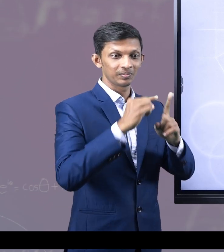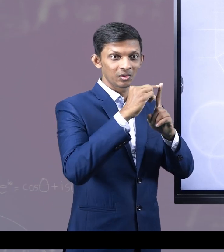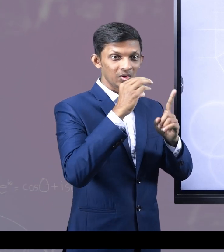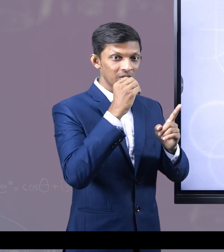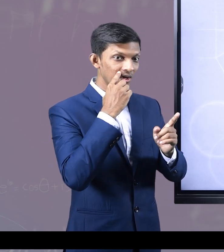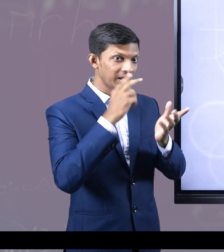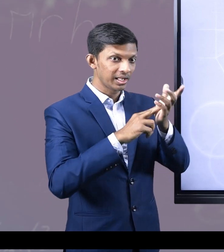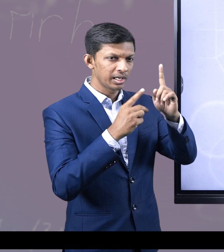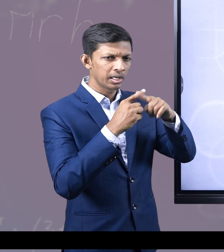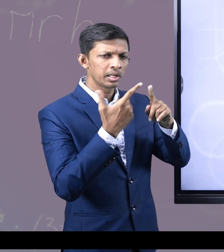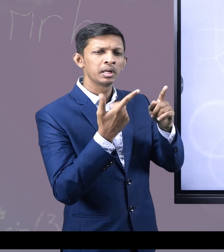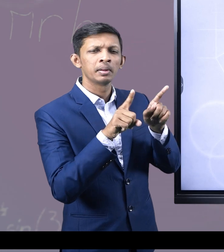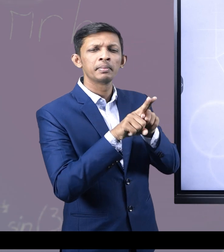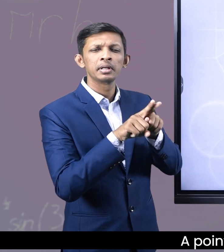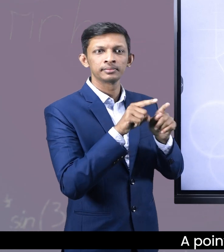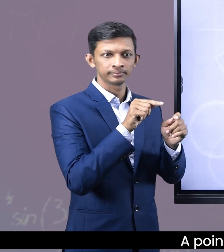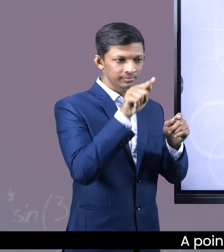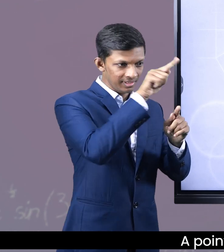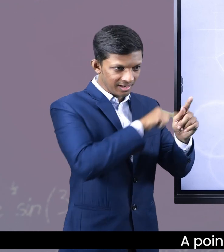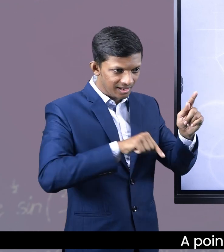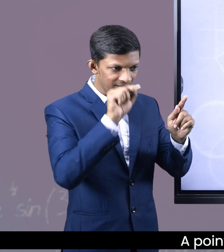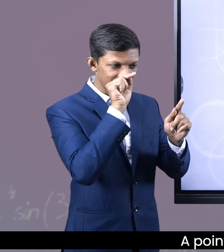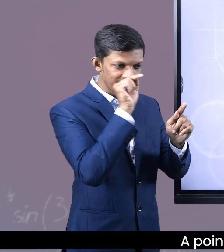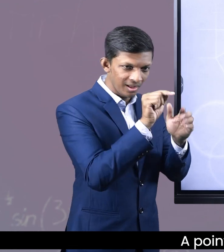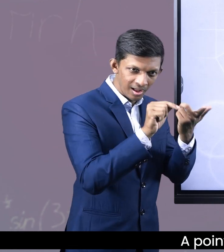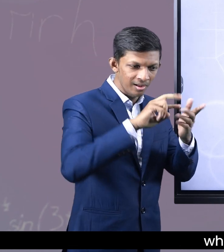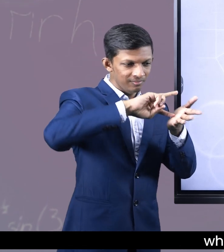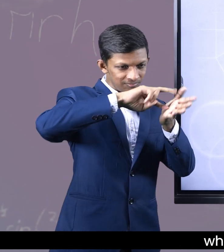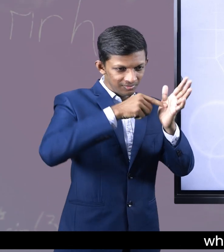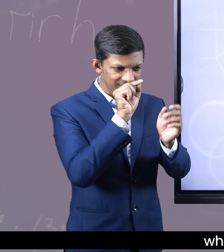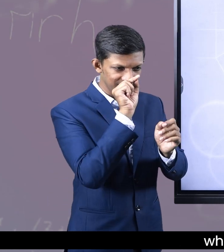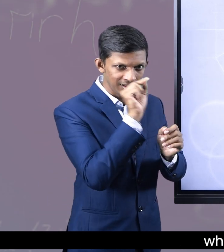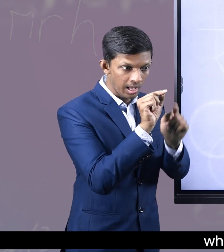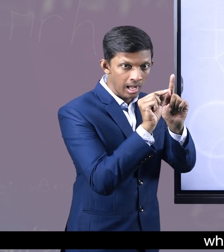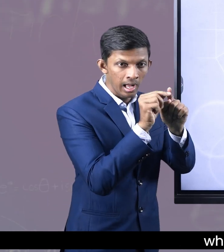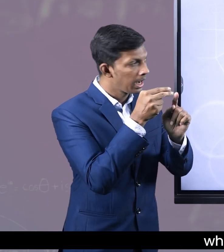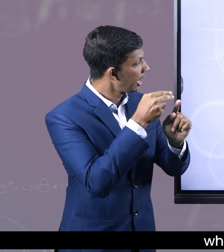Point. A point is a geometrical element which has no dimensions.